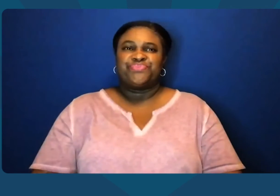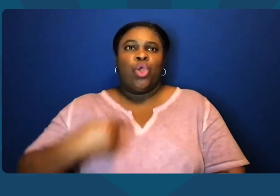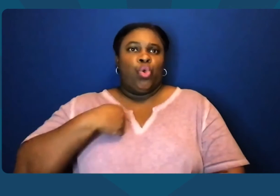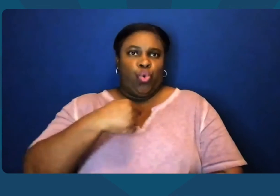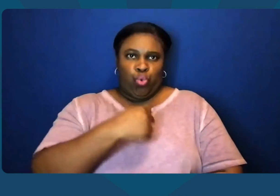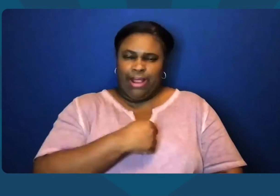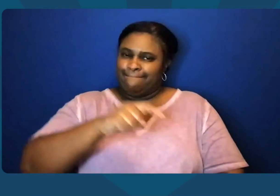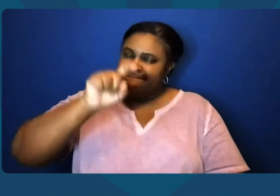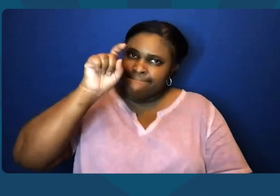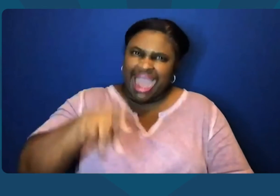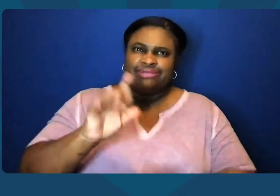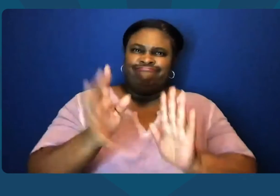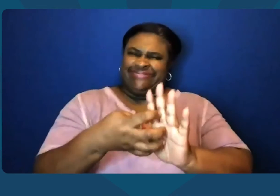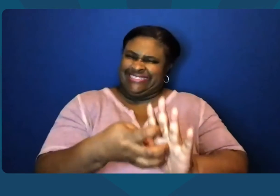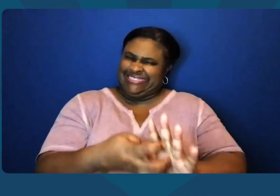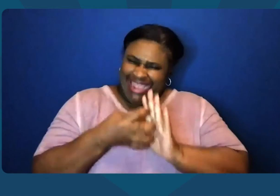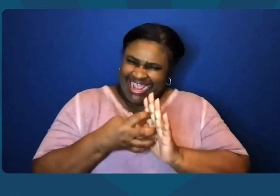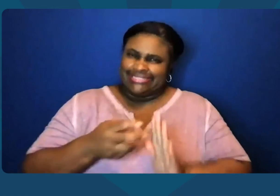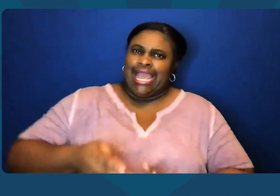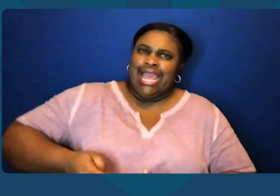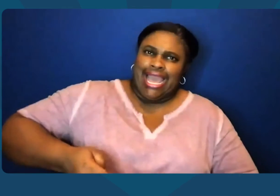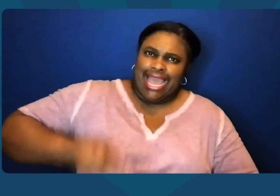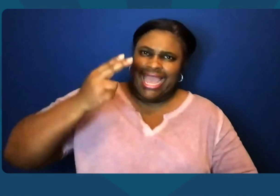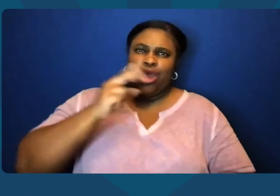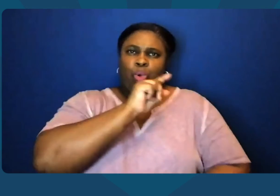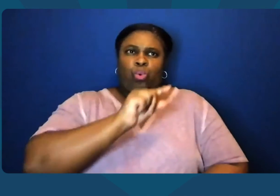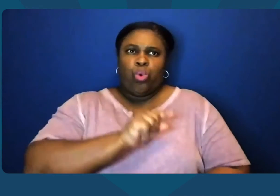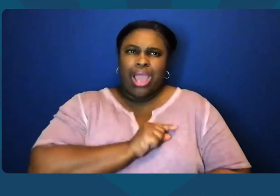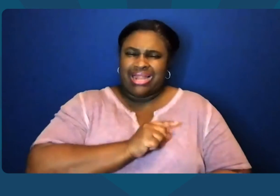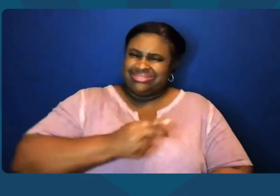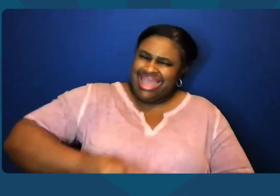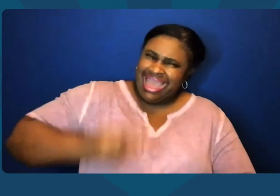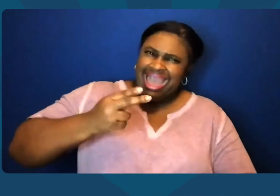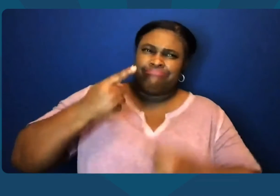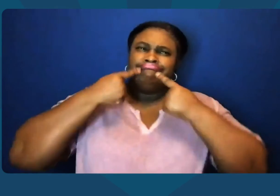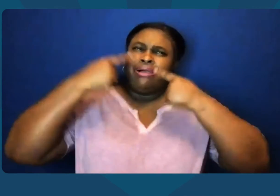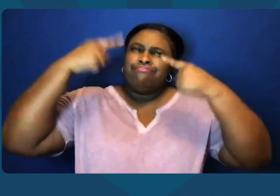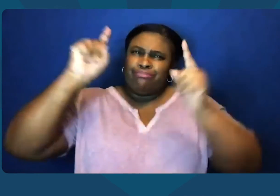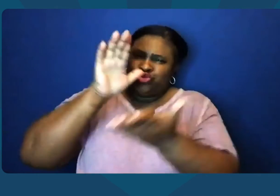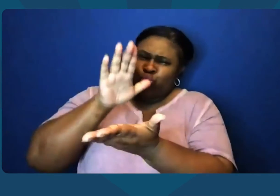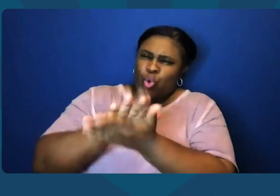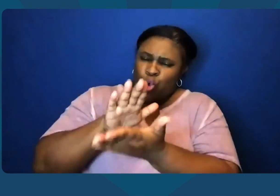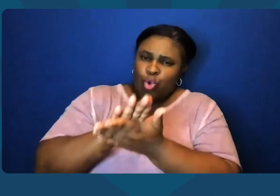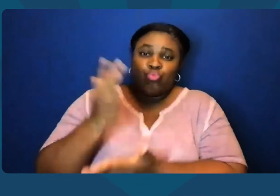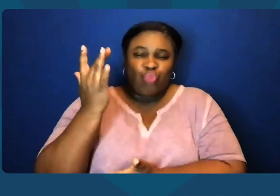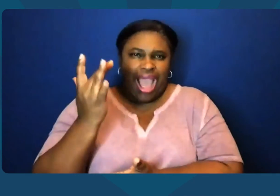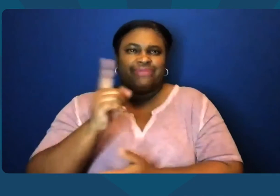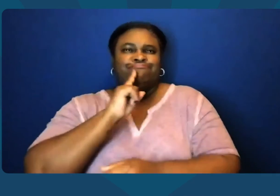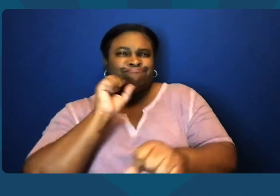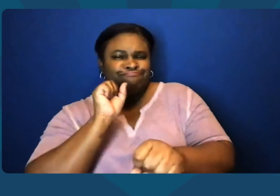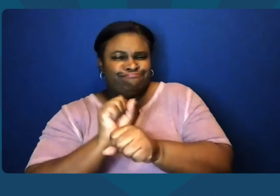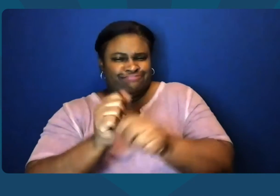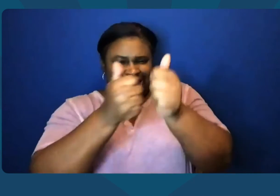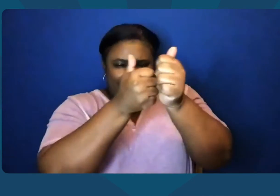We must demand high quality, high performing schools and ensure every